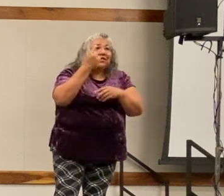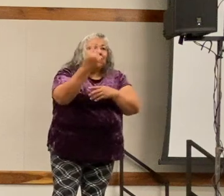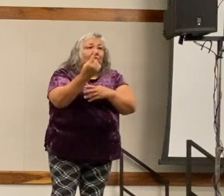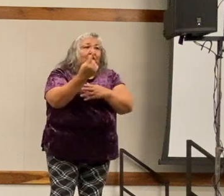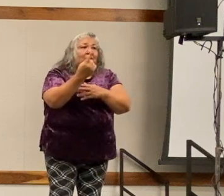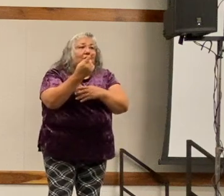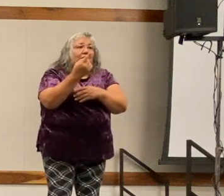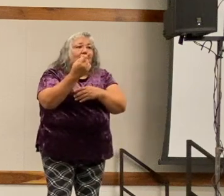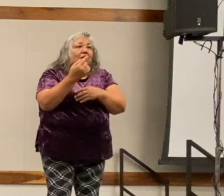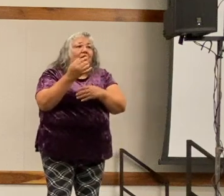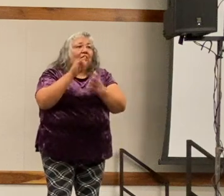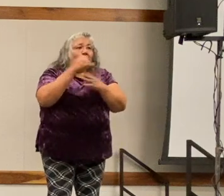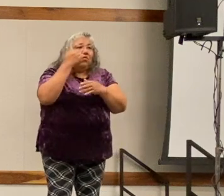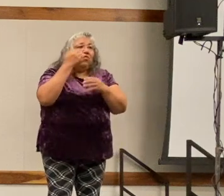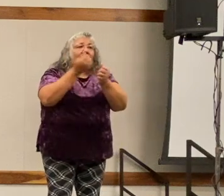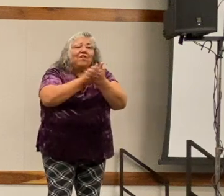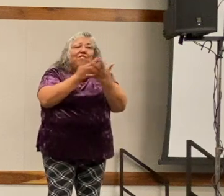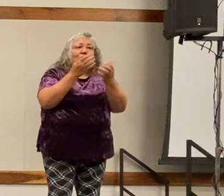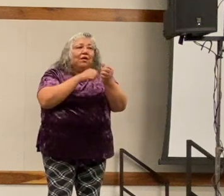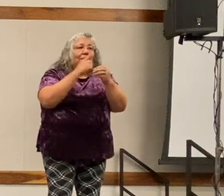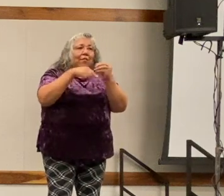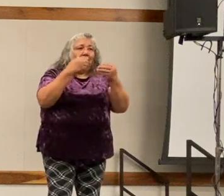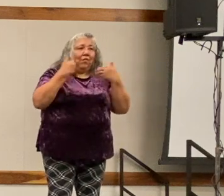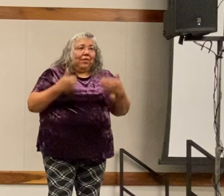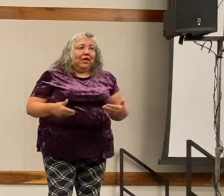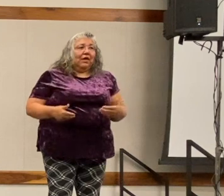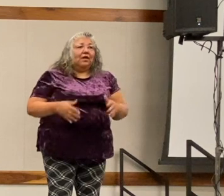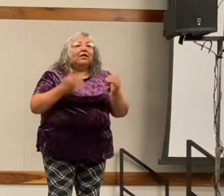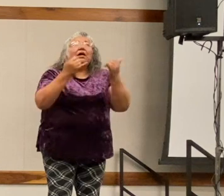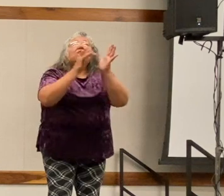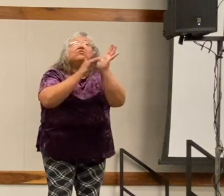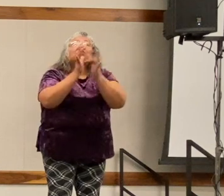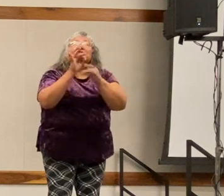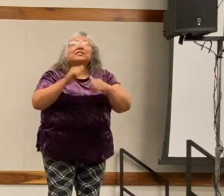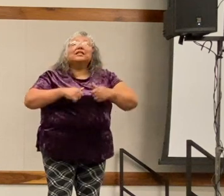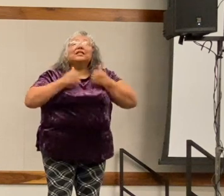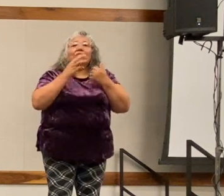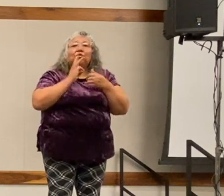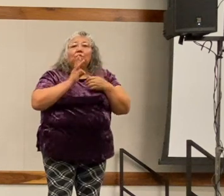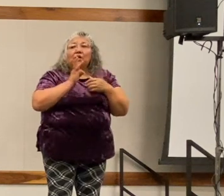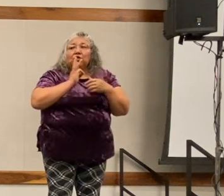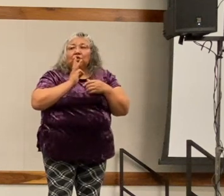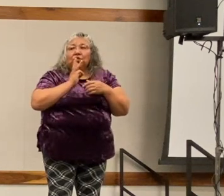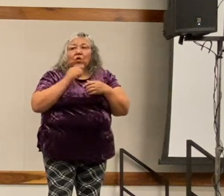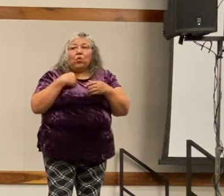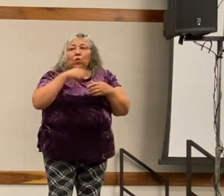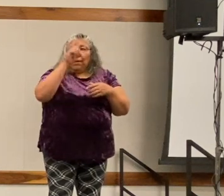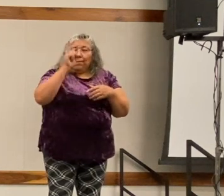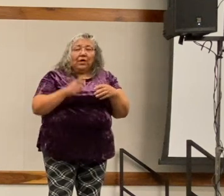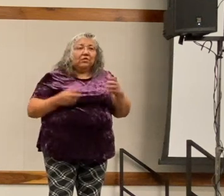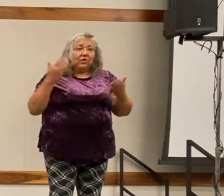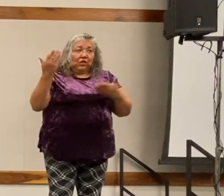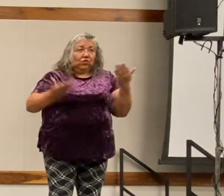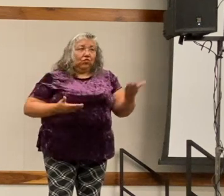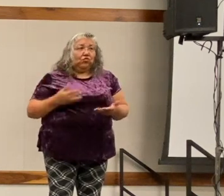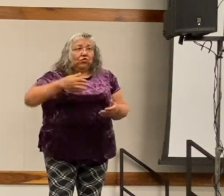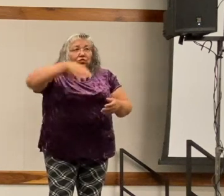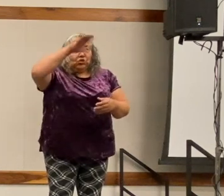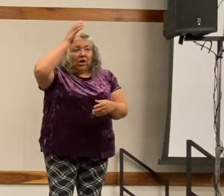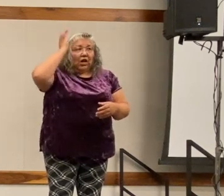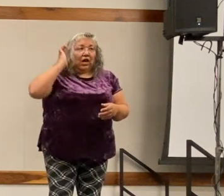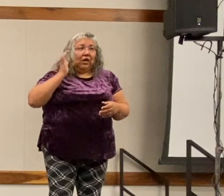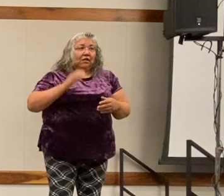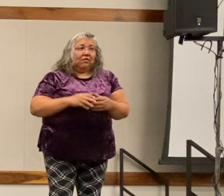knew everything about me. You see, listen, Jesus is the living water and we must introduce Cheyenne to